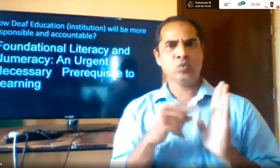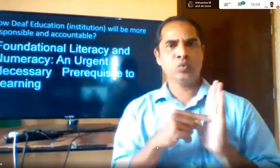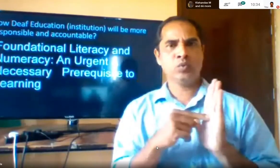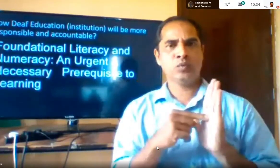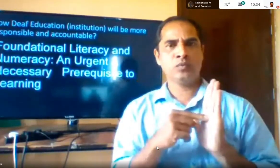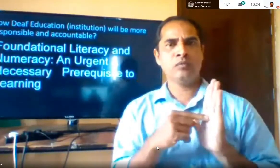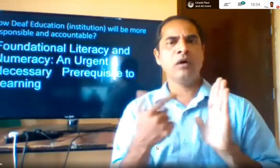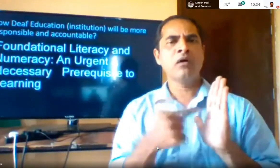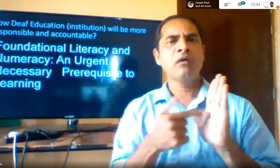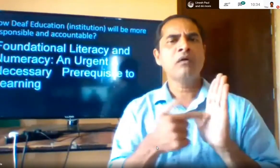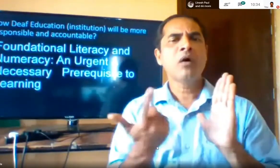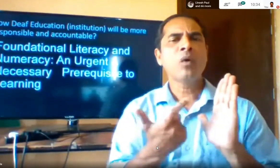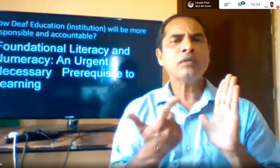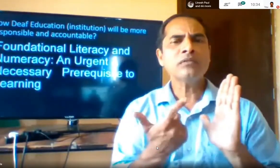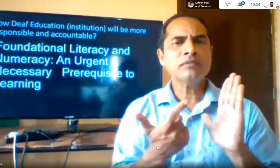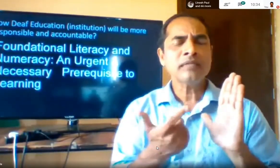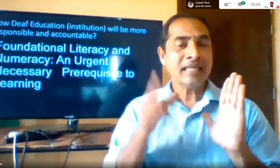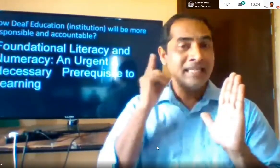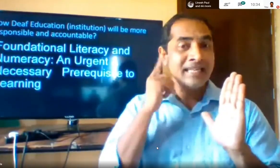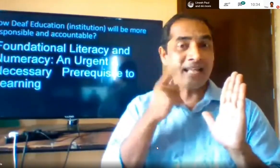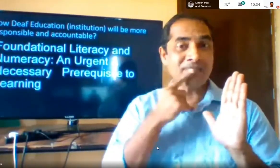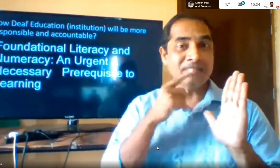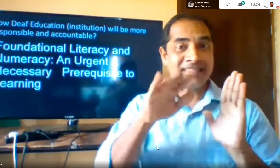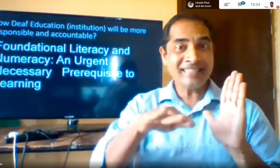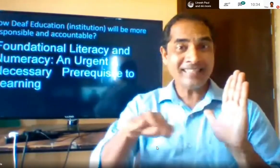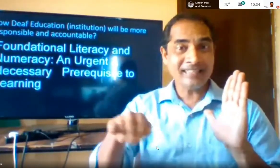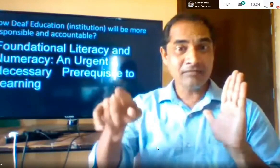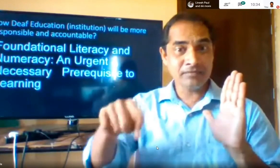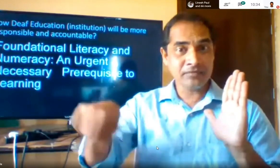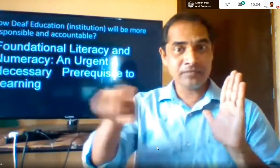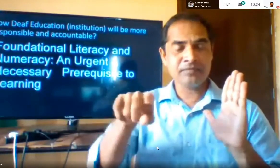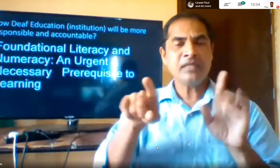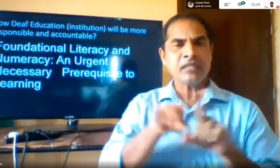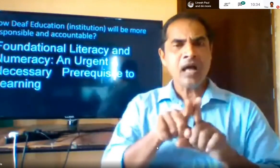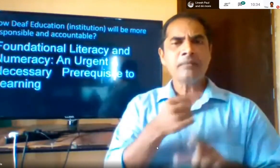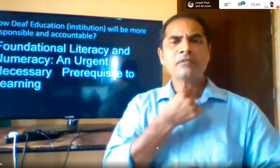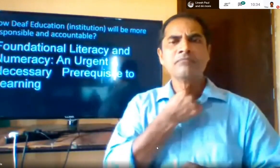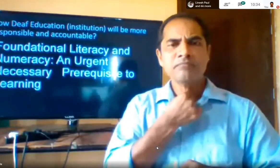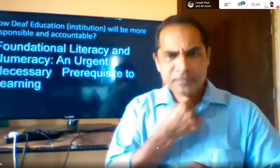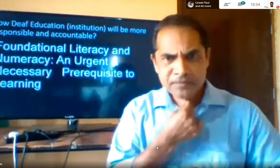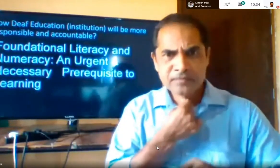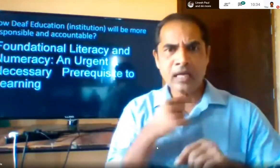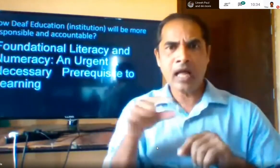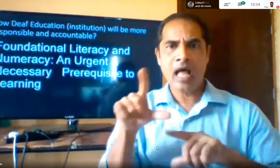A new policy was introduced. What was that policy? For the deaf.